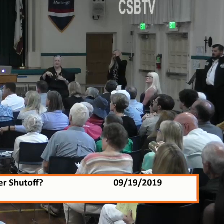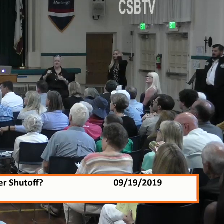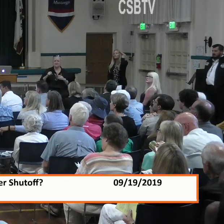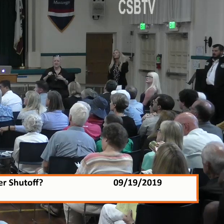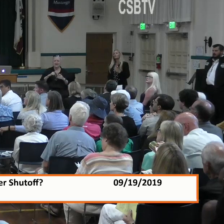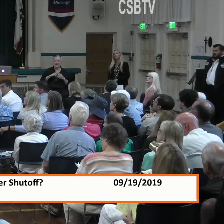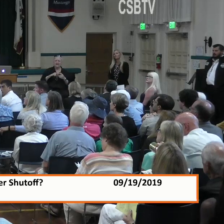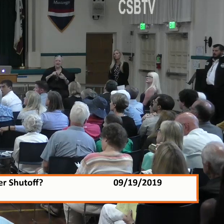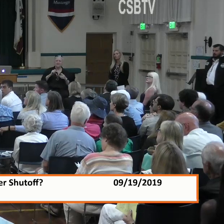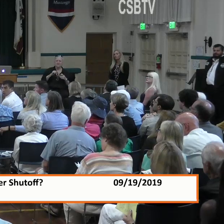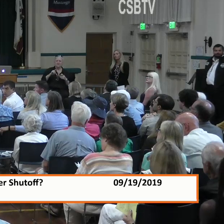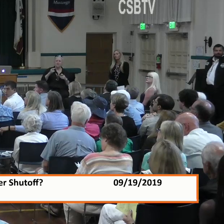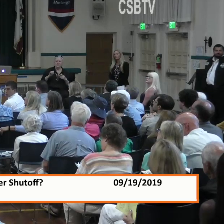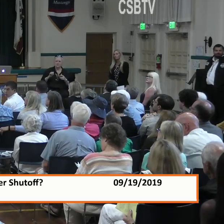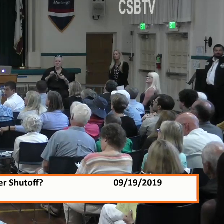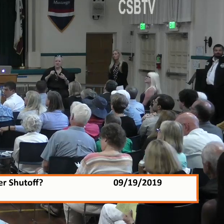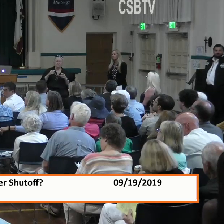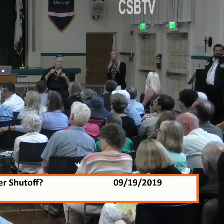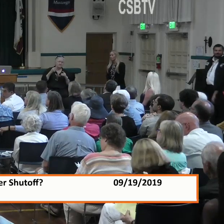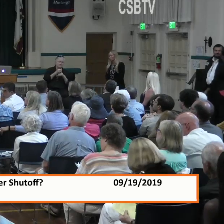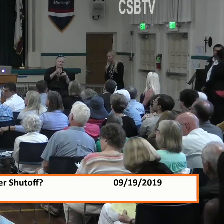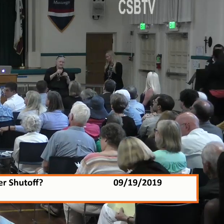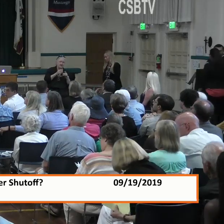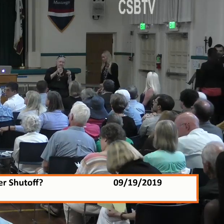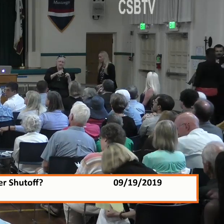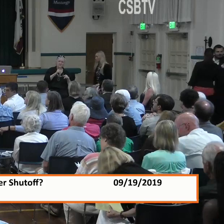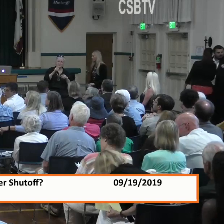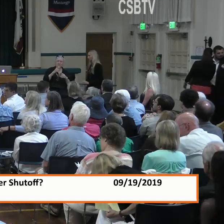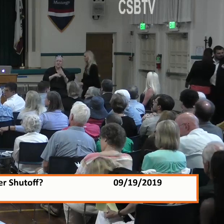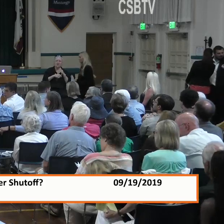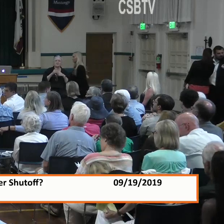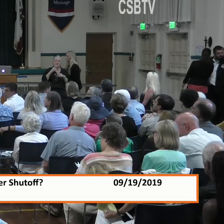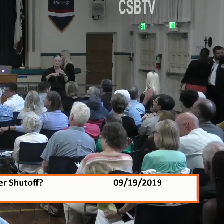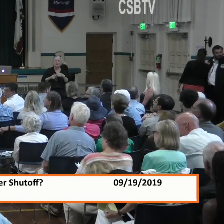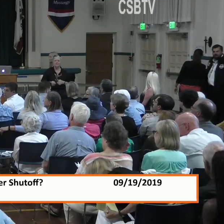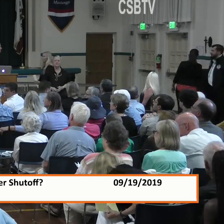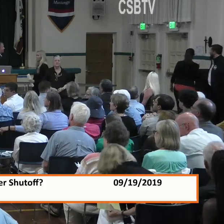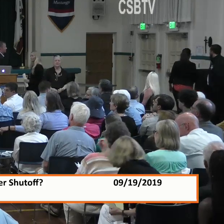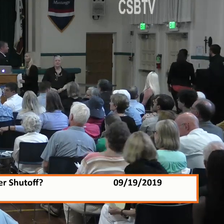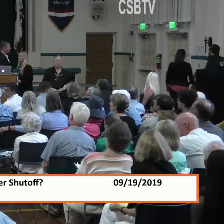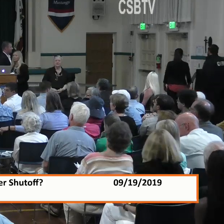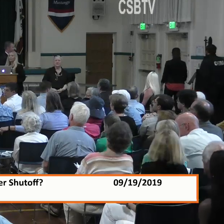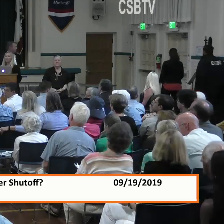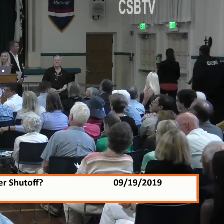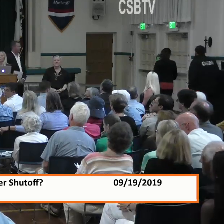these costs be reimbursed? Okay, thank you.